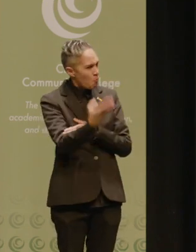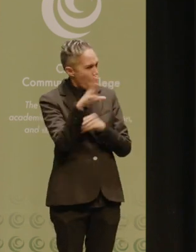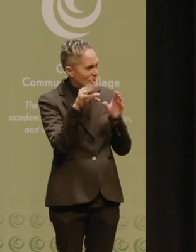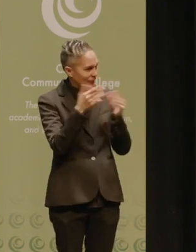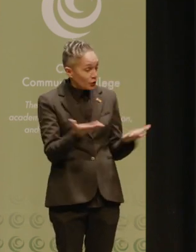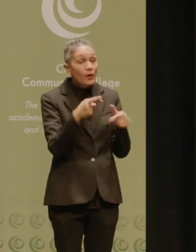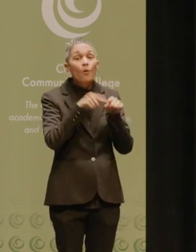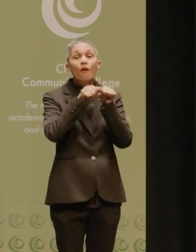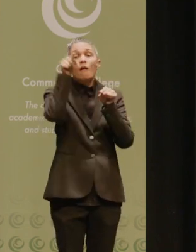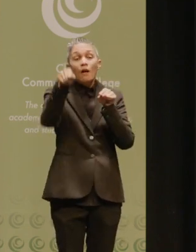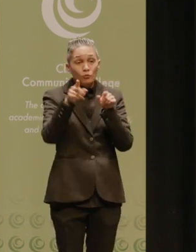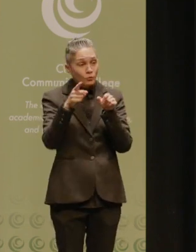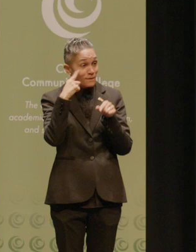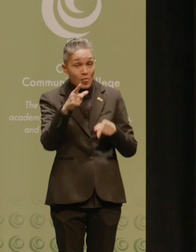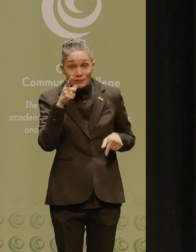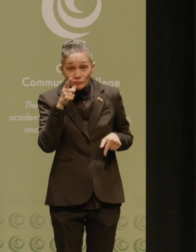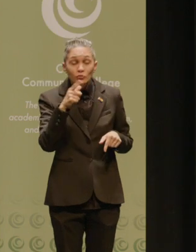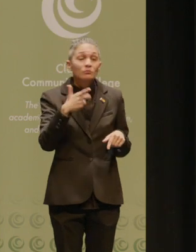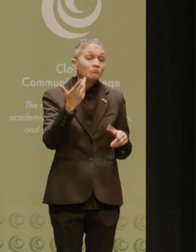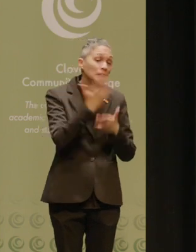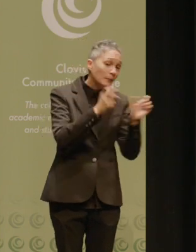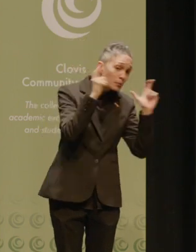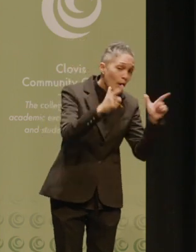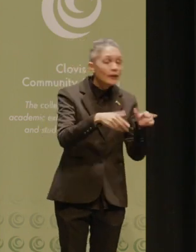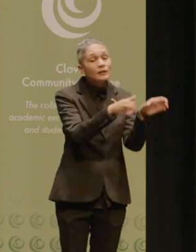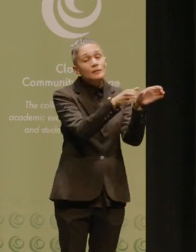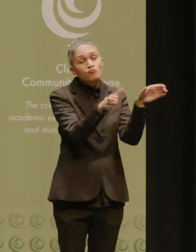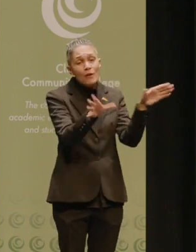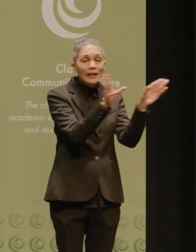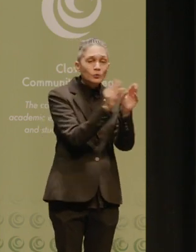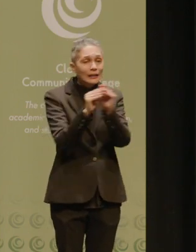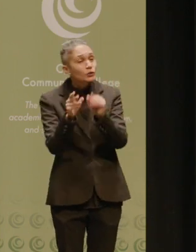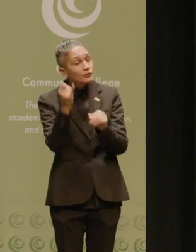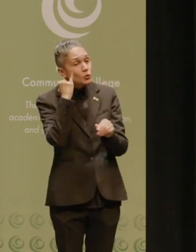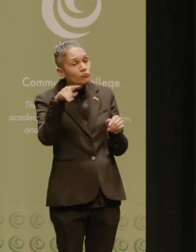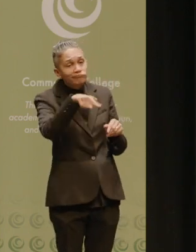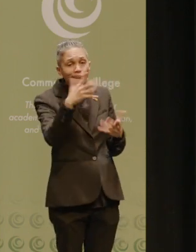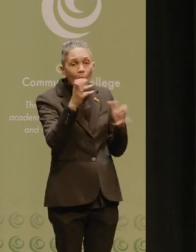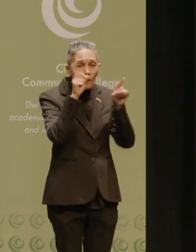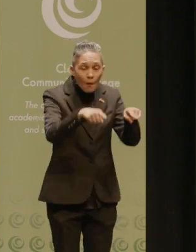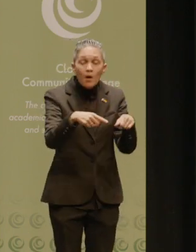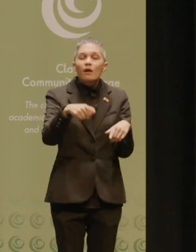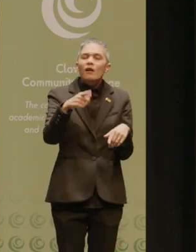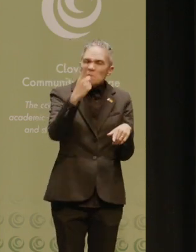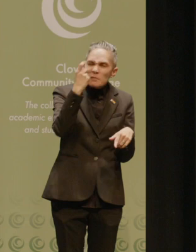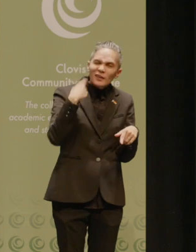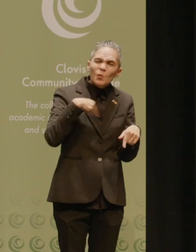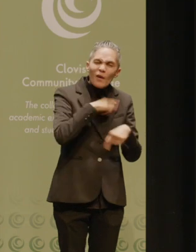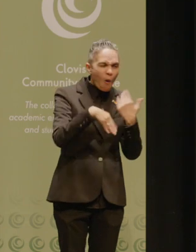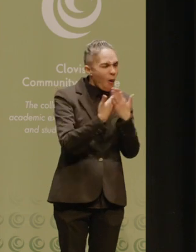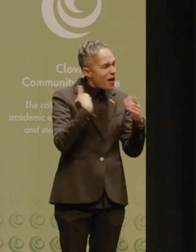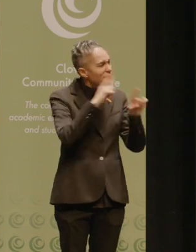we will travel across the street for lunch, some surprises, and breakout sessions for you to choose from. Because we all work in different corners of the